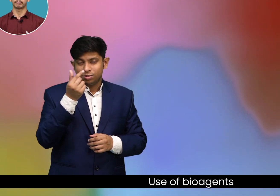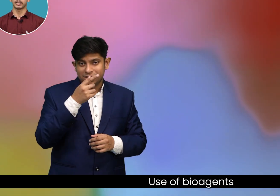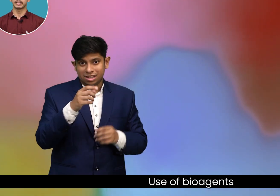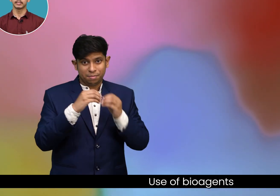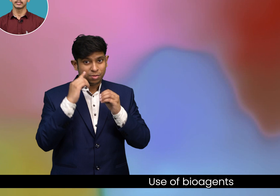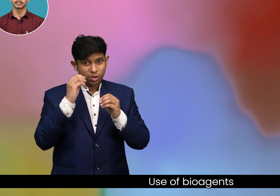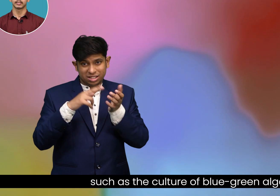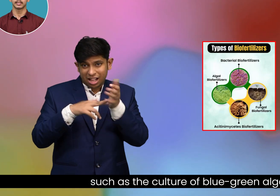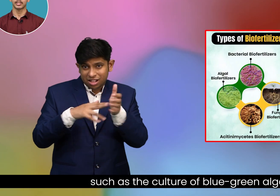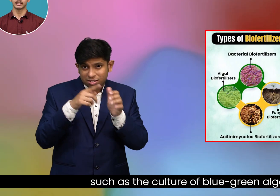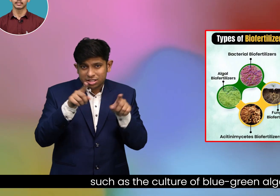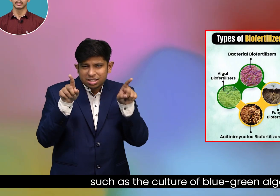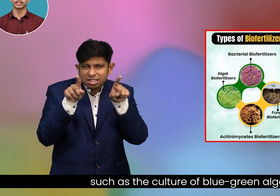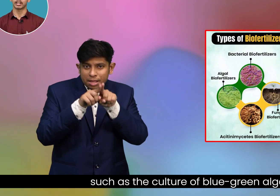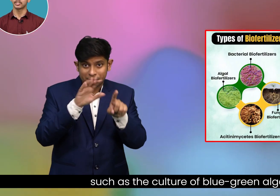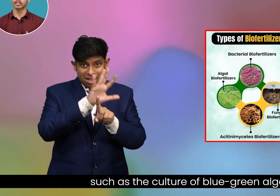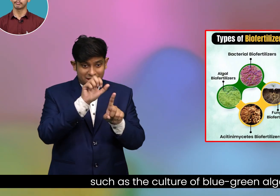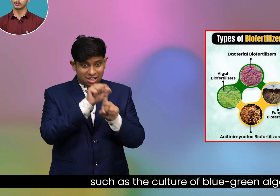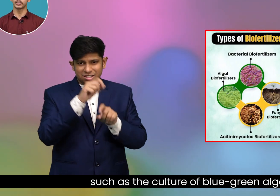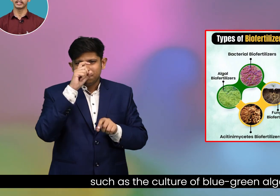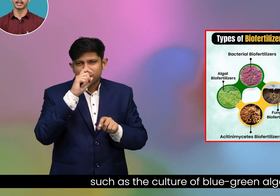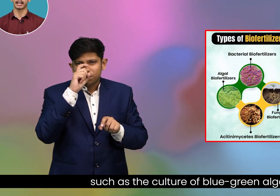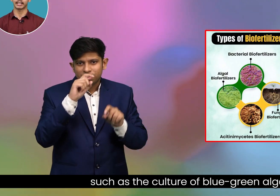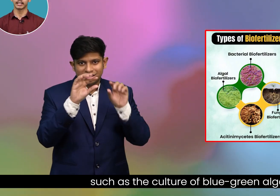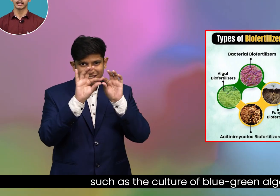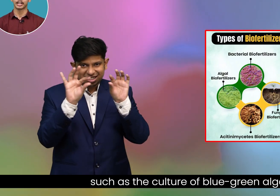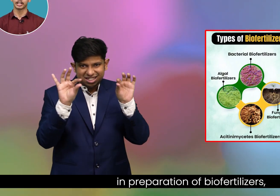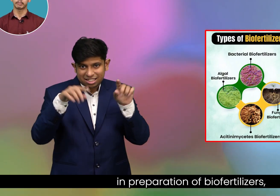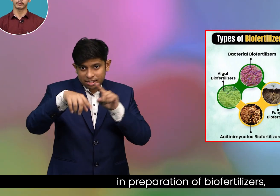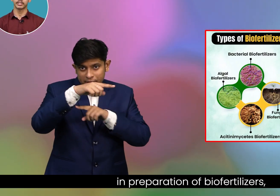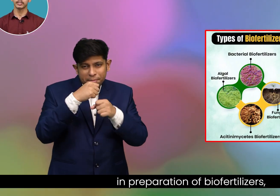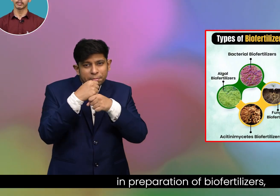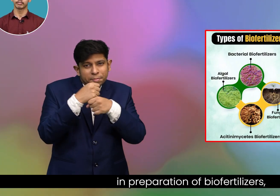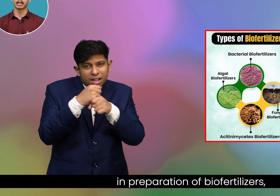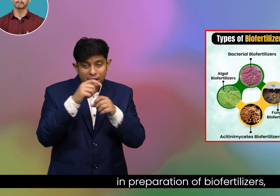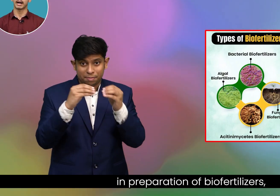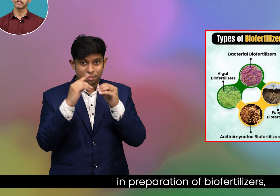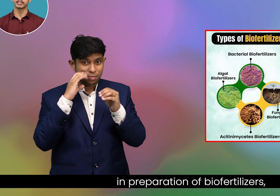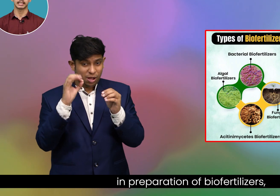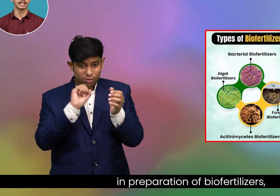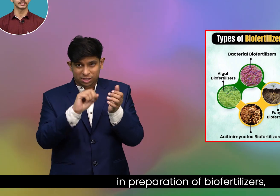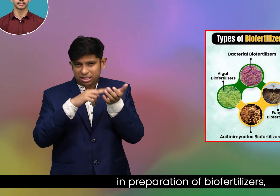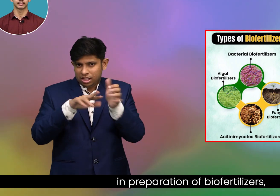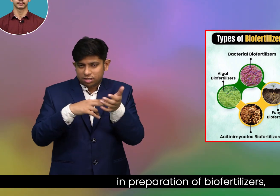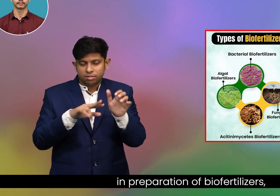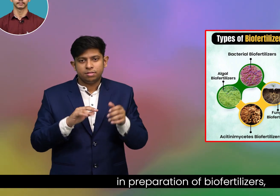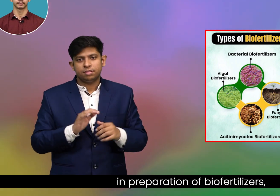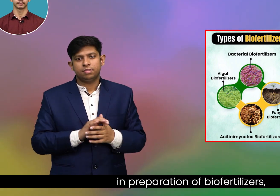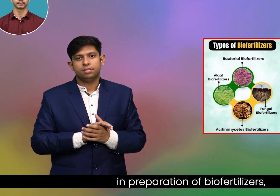Use of bioagents such as the culture of blue-green algae in preparation of